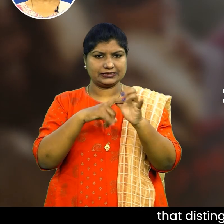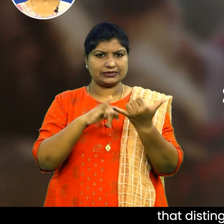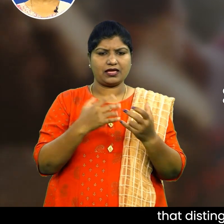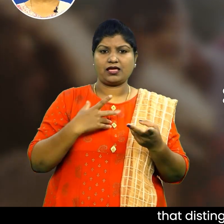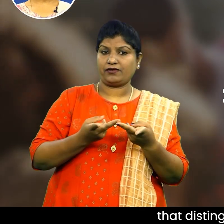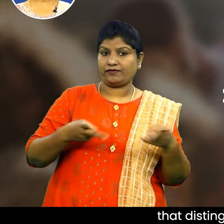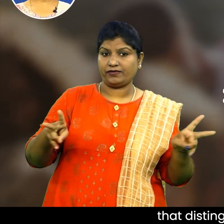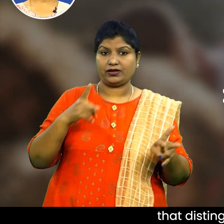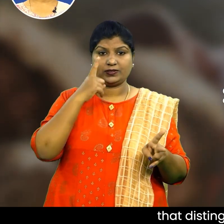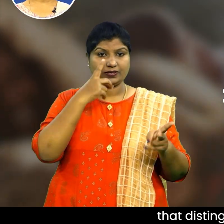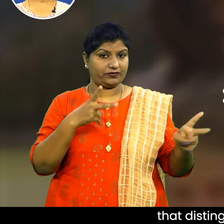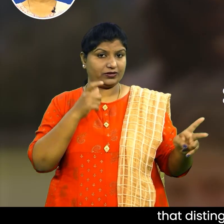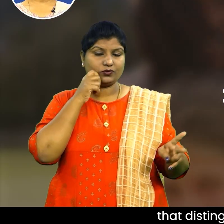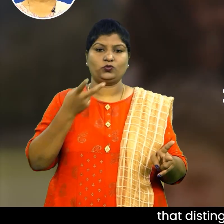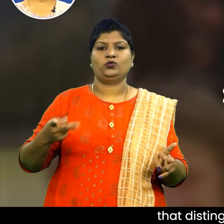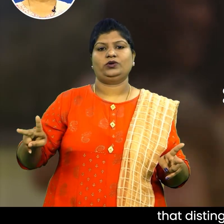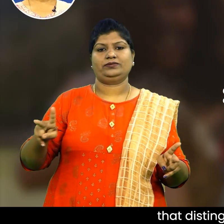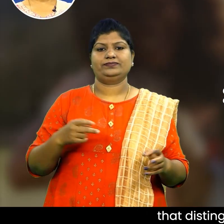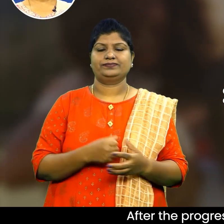males from females.